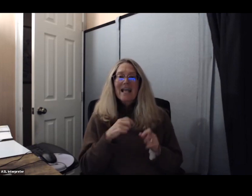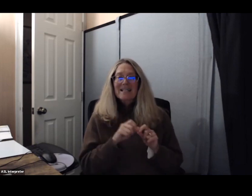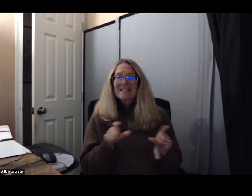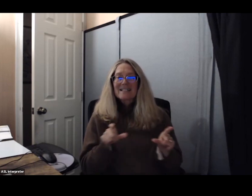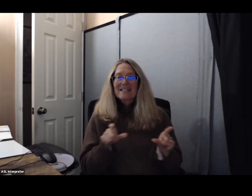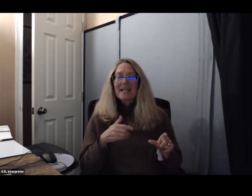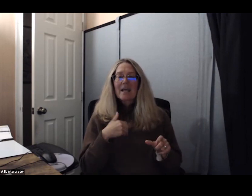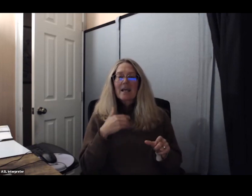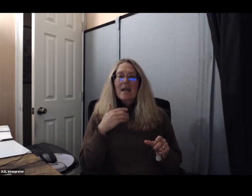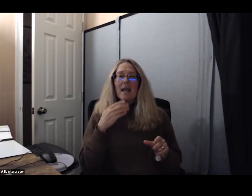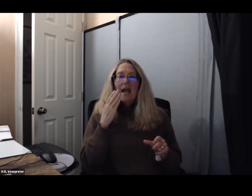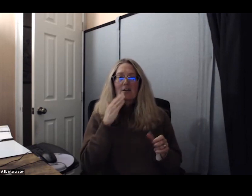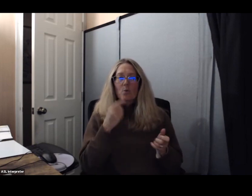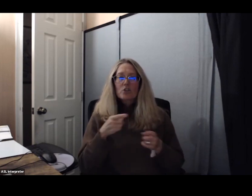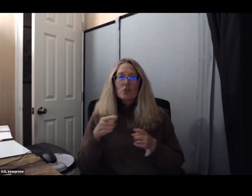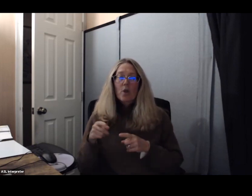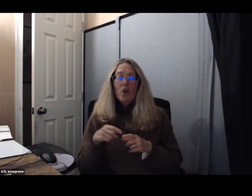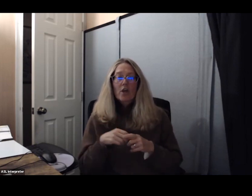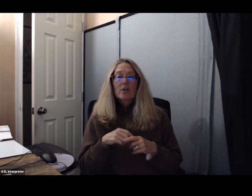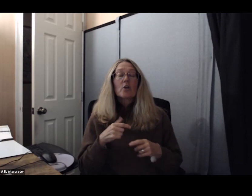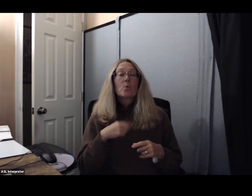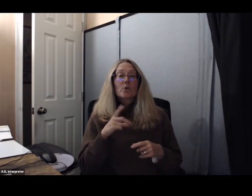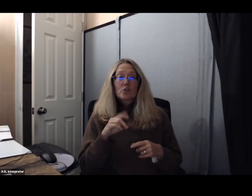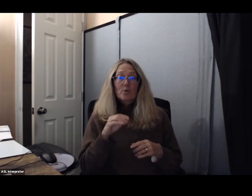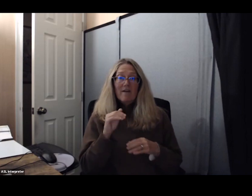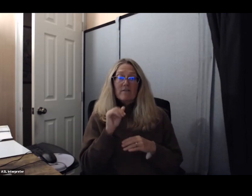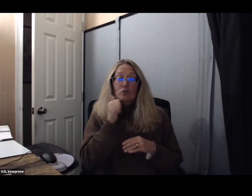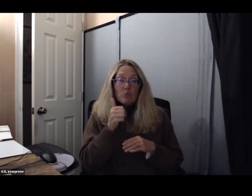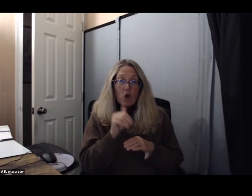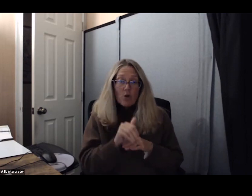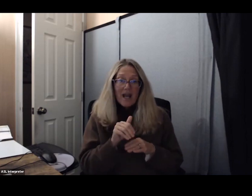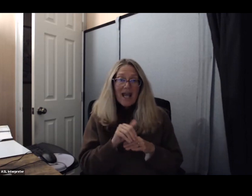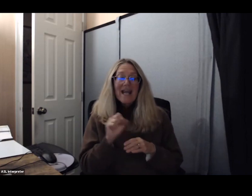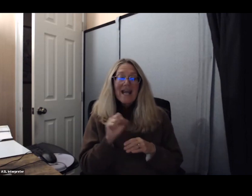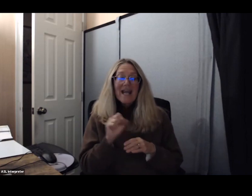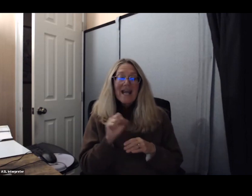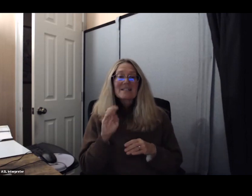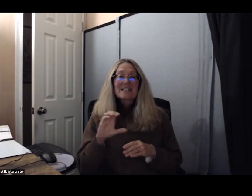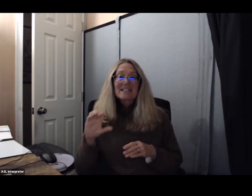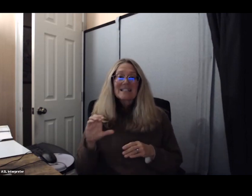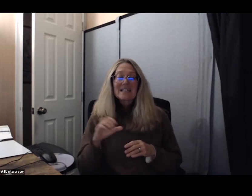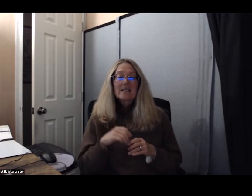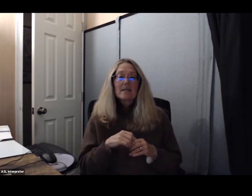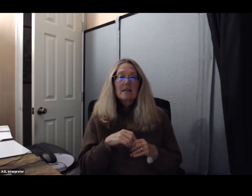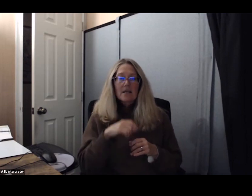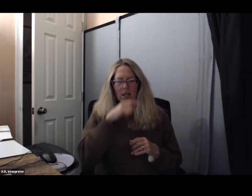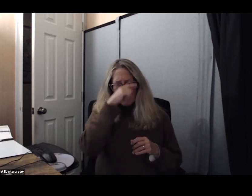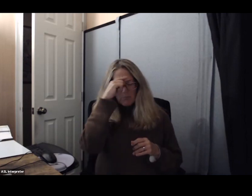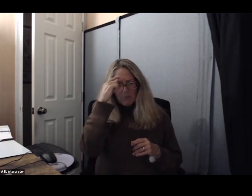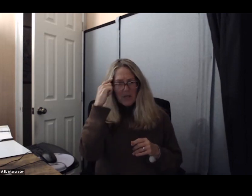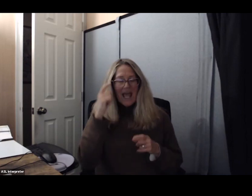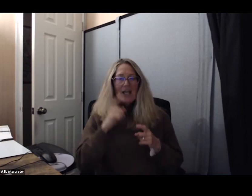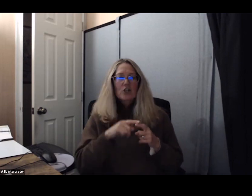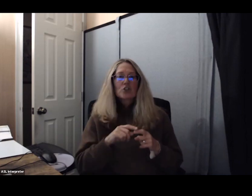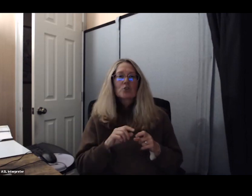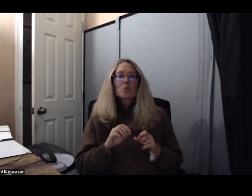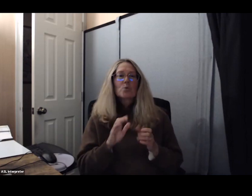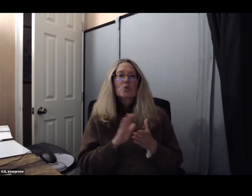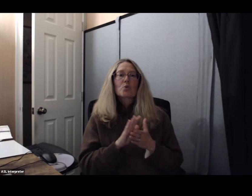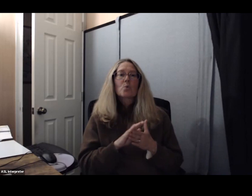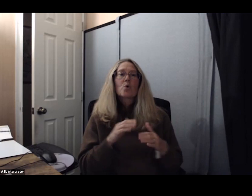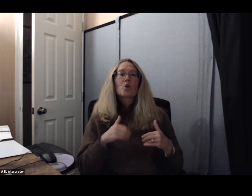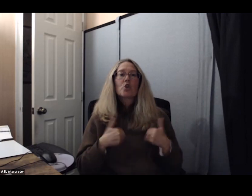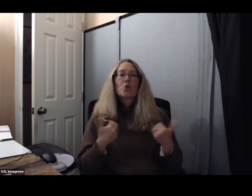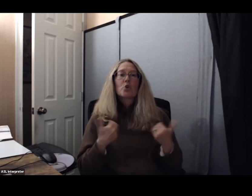know that that's going on. Do you have? Okay. We do have one tomorrow night at SBCC, a Black to School Youth event that